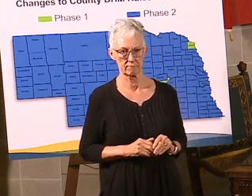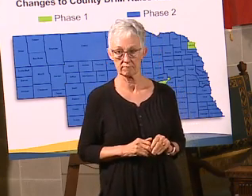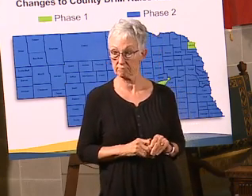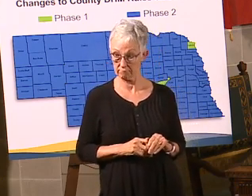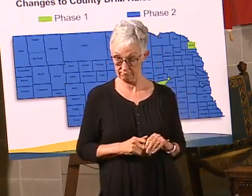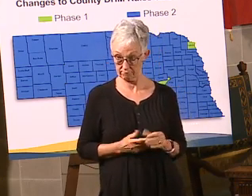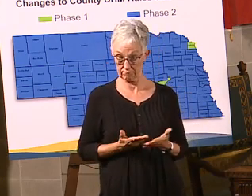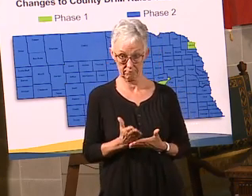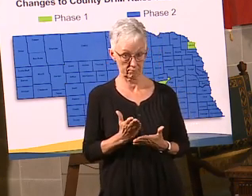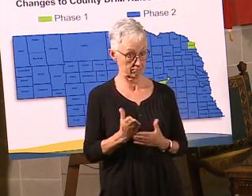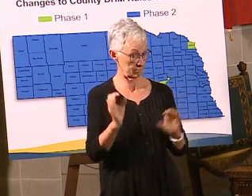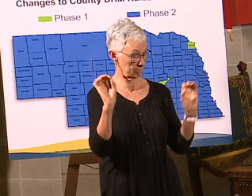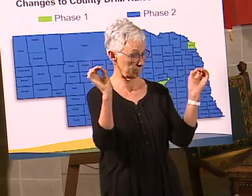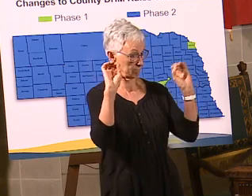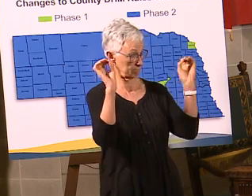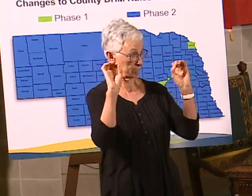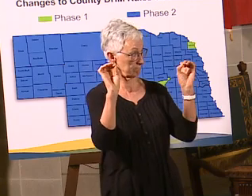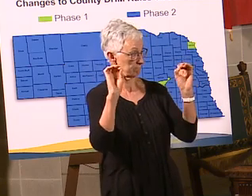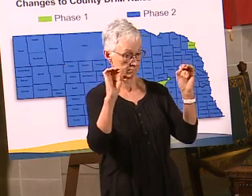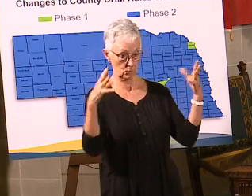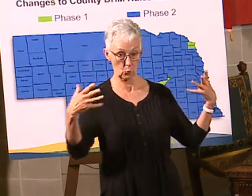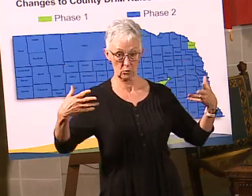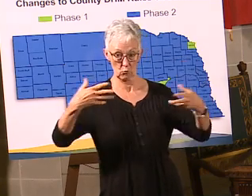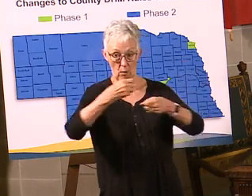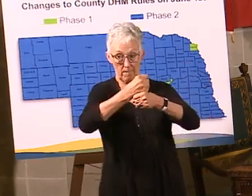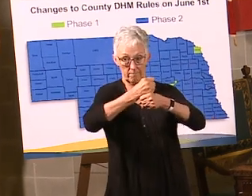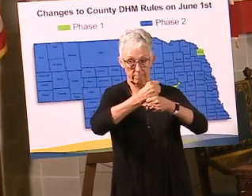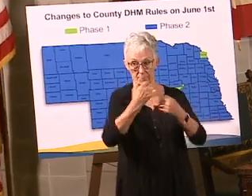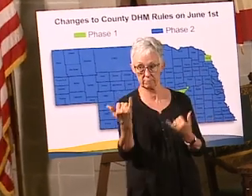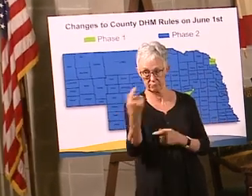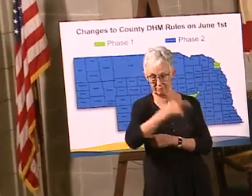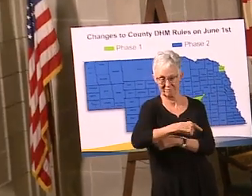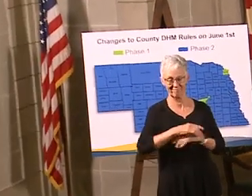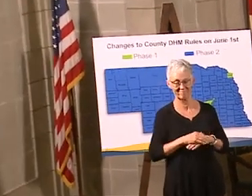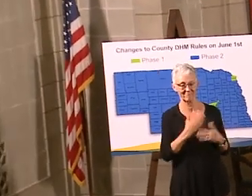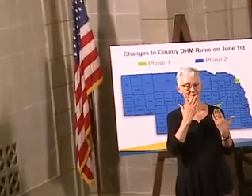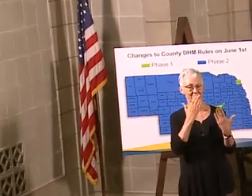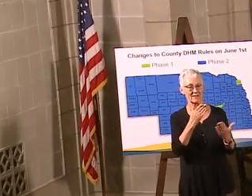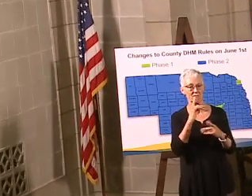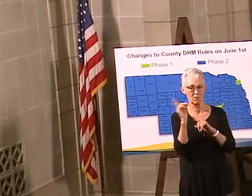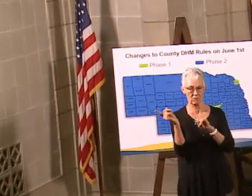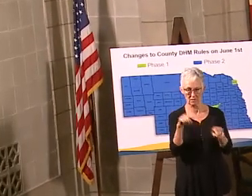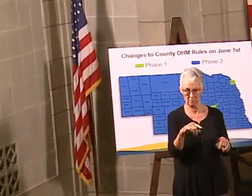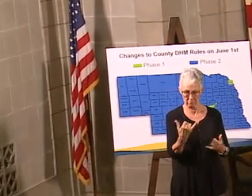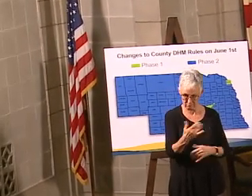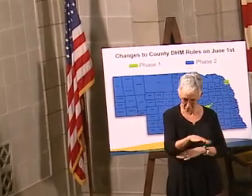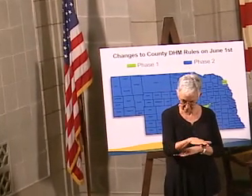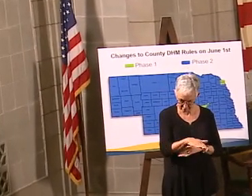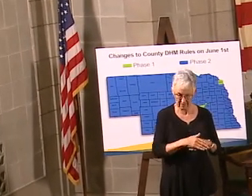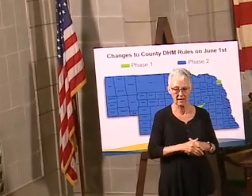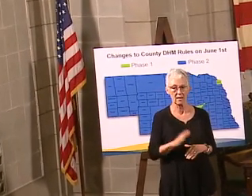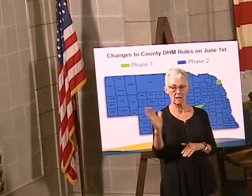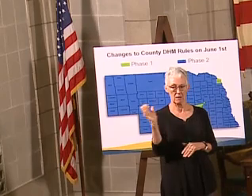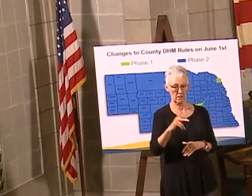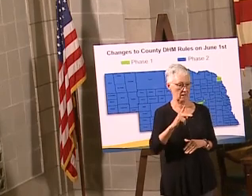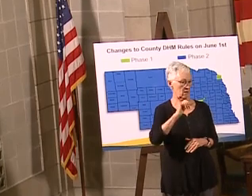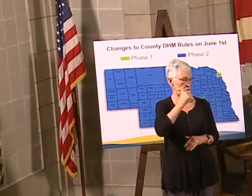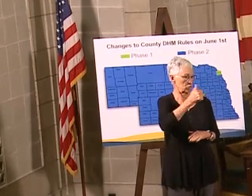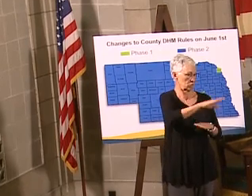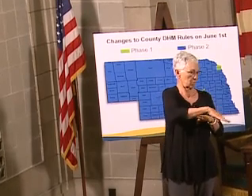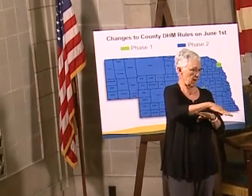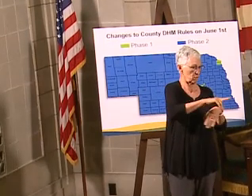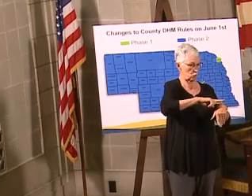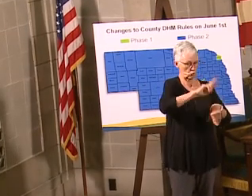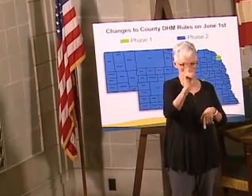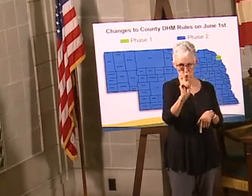All right, seeing none, I'll go ahead and wrap it up for today. But again, thank you all very much, folks, for joining us here this afternoon. We'll be back here tomorrow afternoon at 2